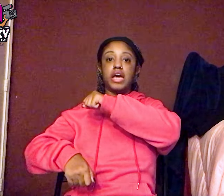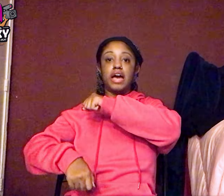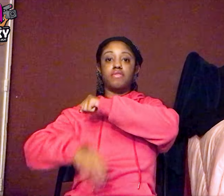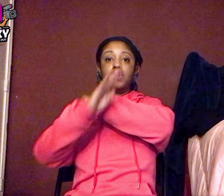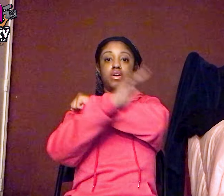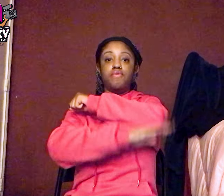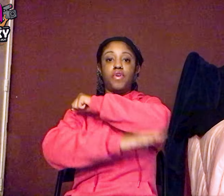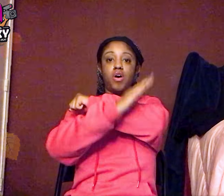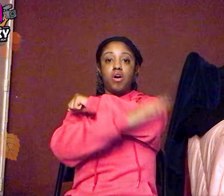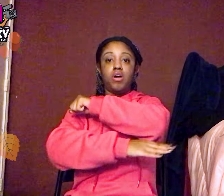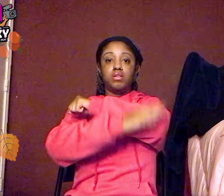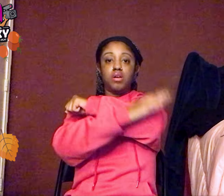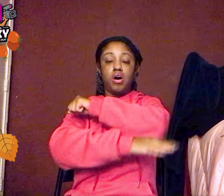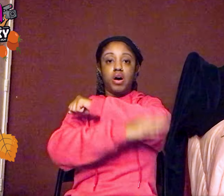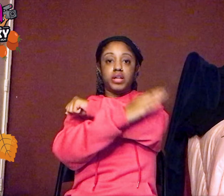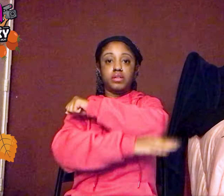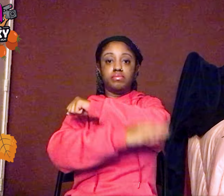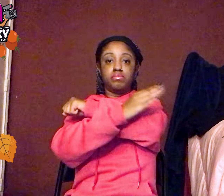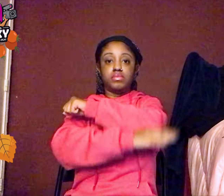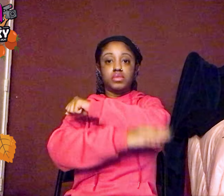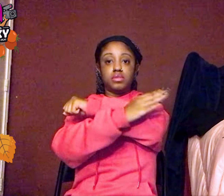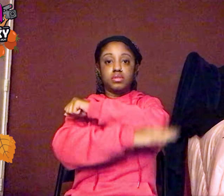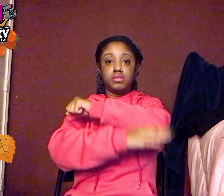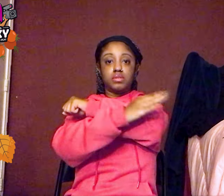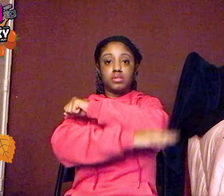have fall, autumn.